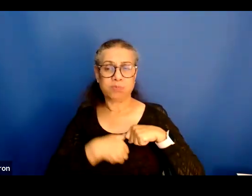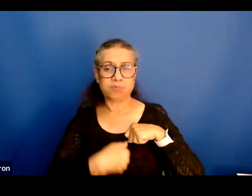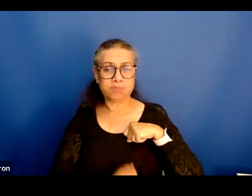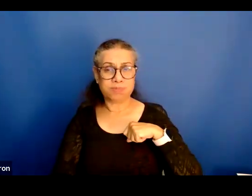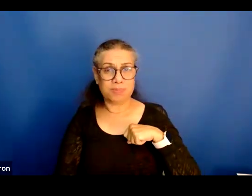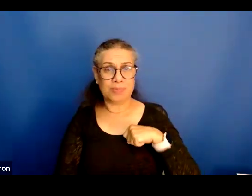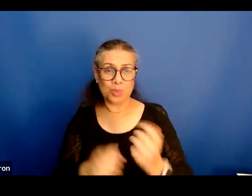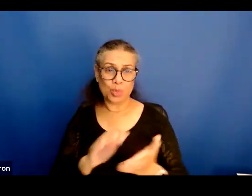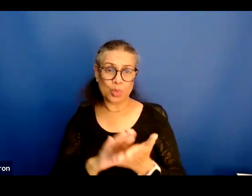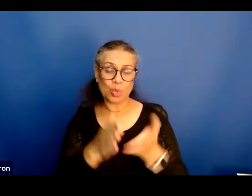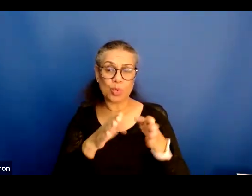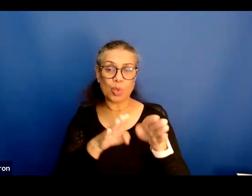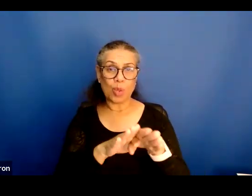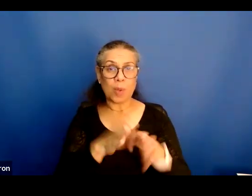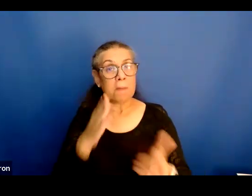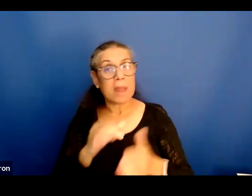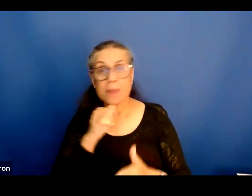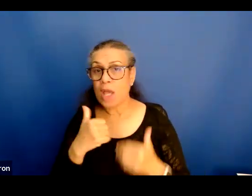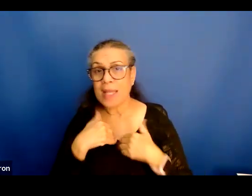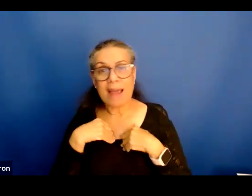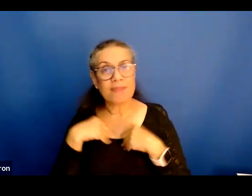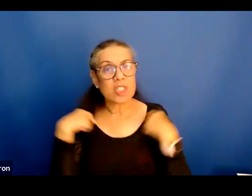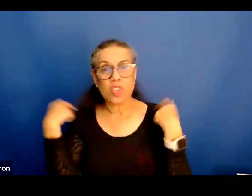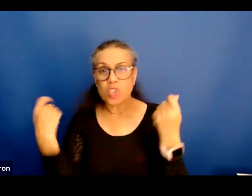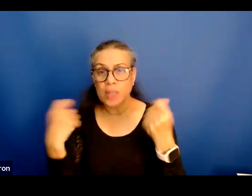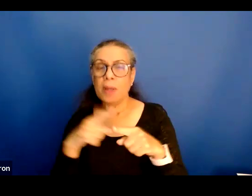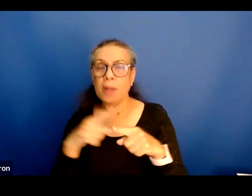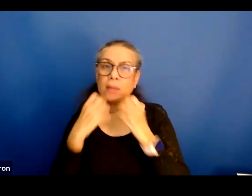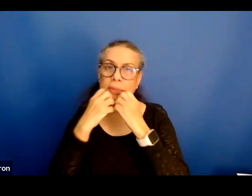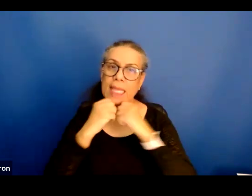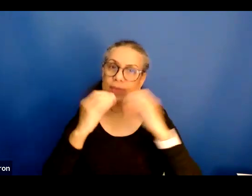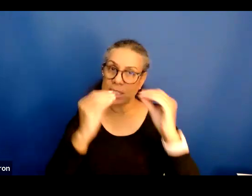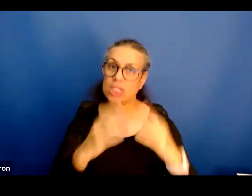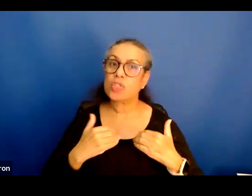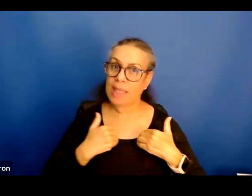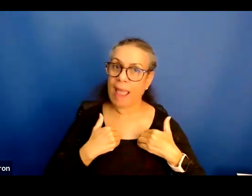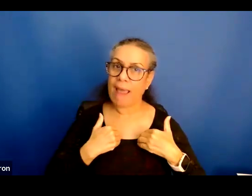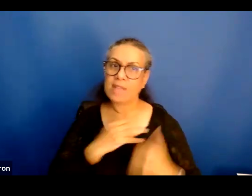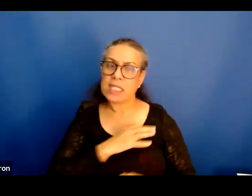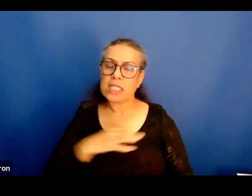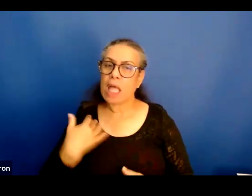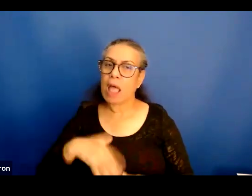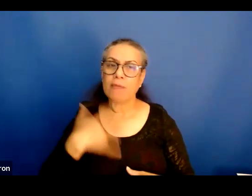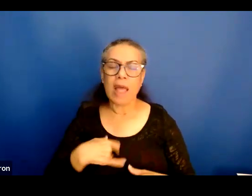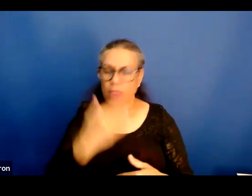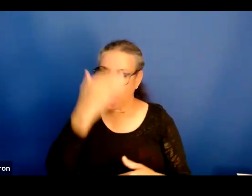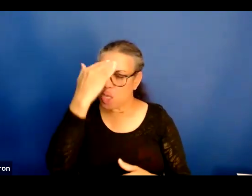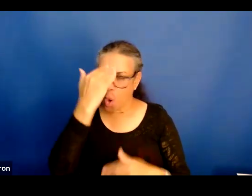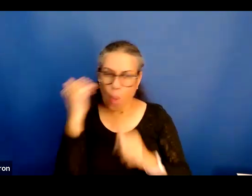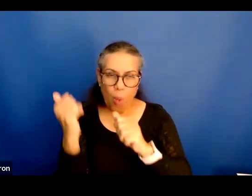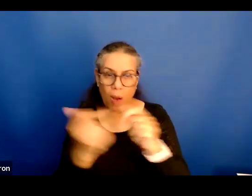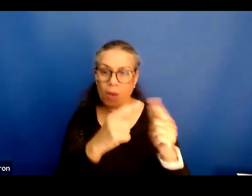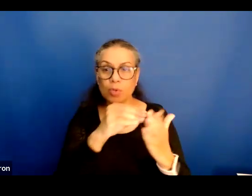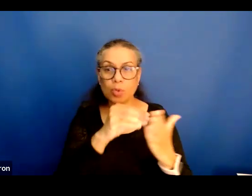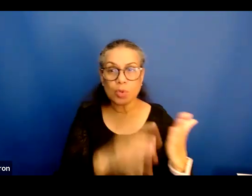closing. The school might not have a gym, but it has dedicated and caring teachers and staff that know all of their students and